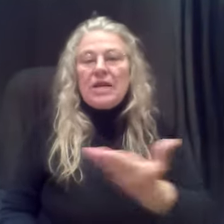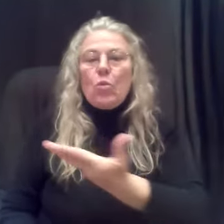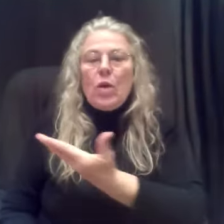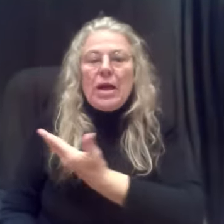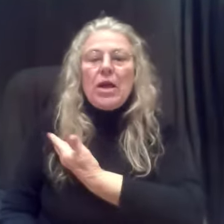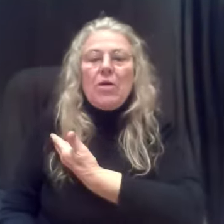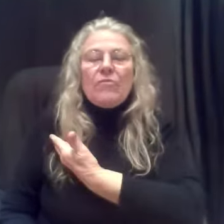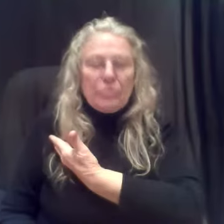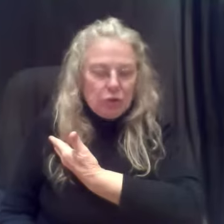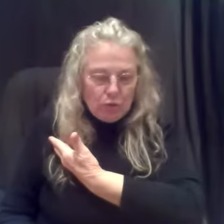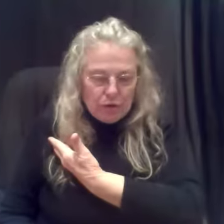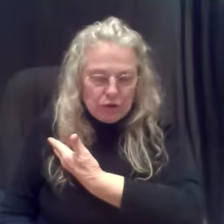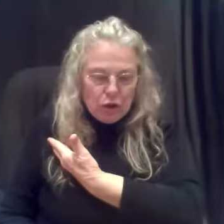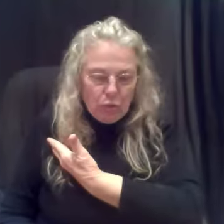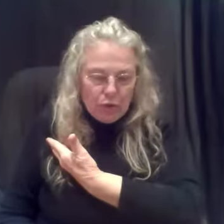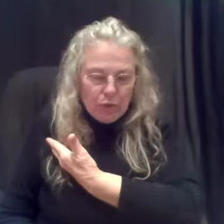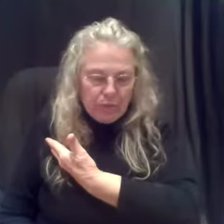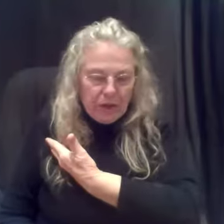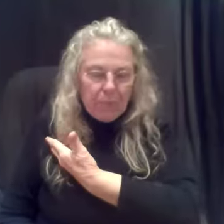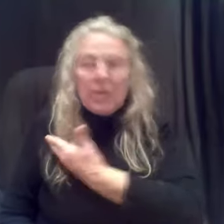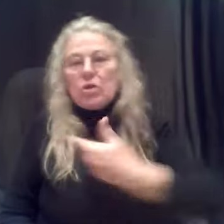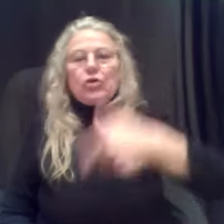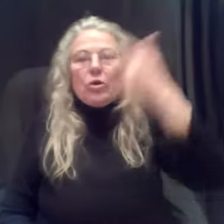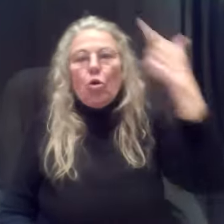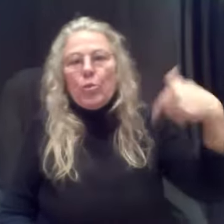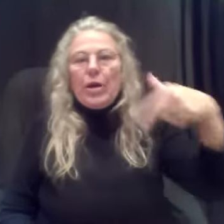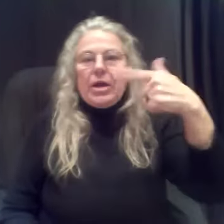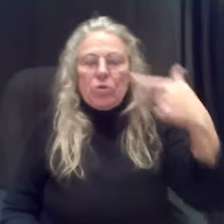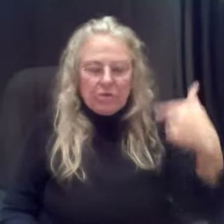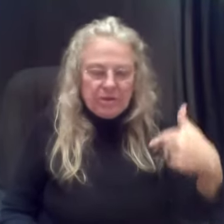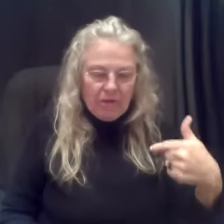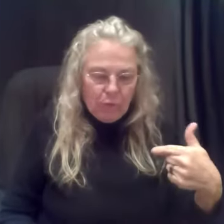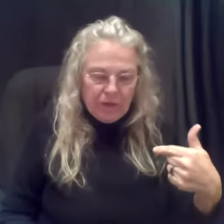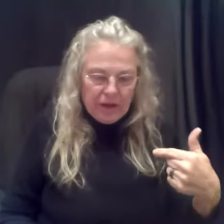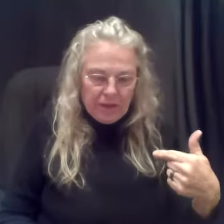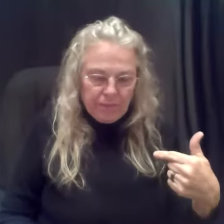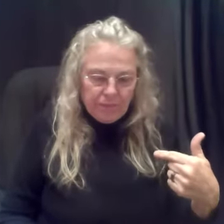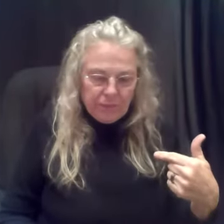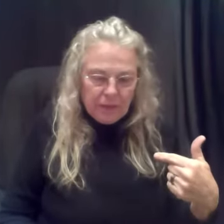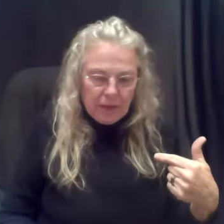way, from shoulder to shoulder, because you're incorporating yourself within it.